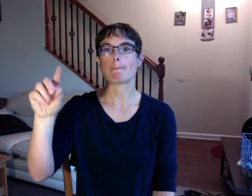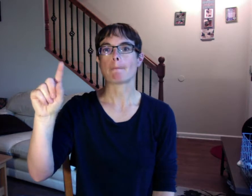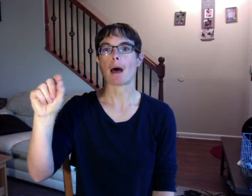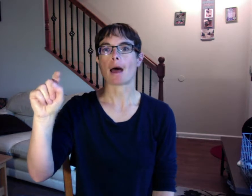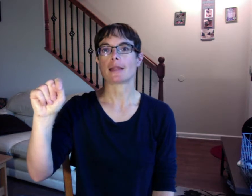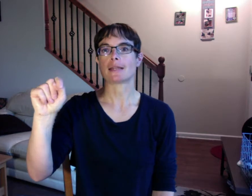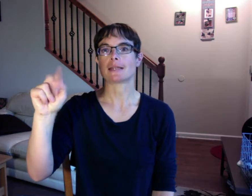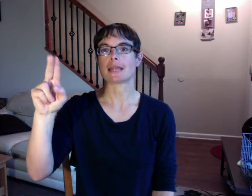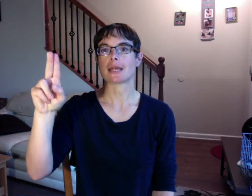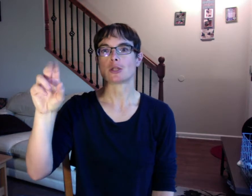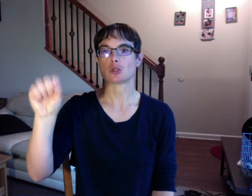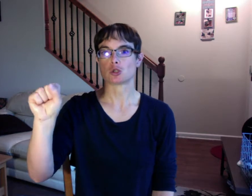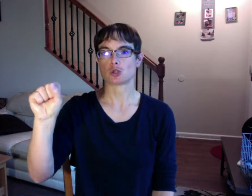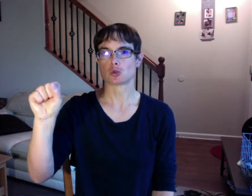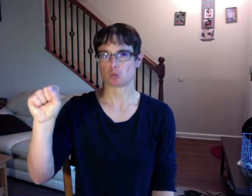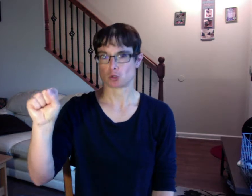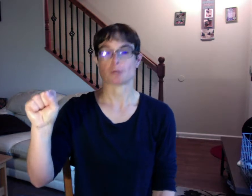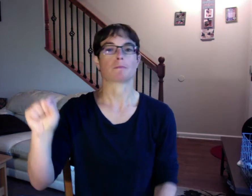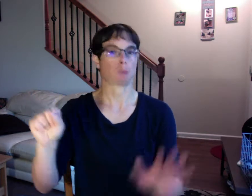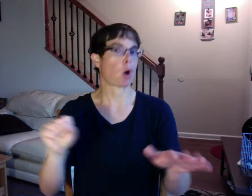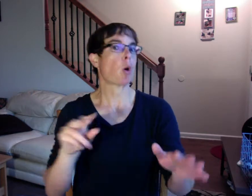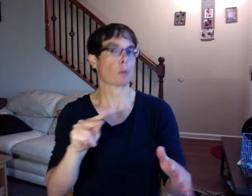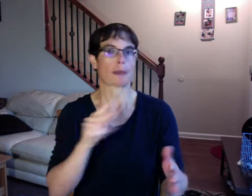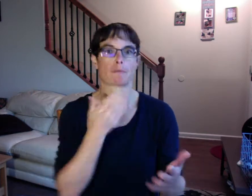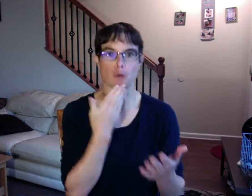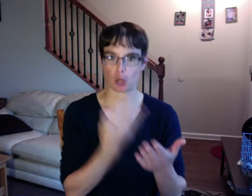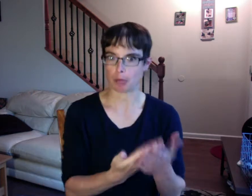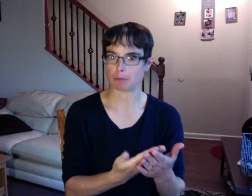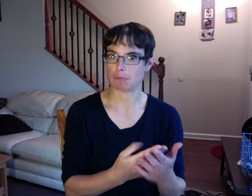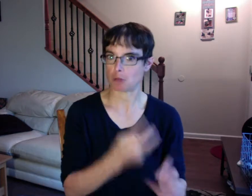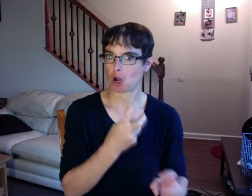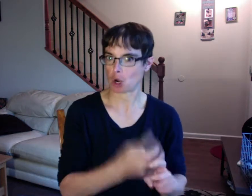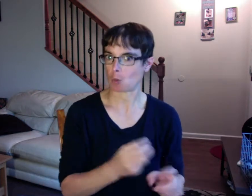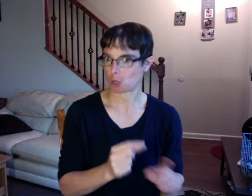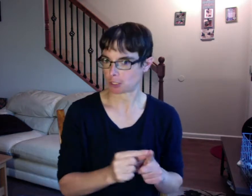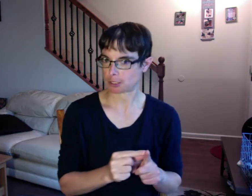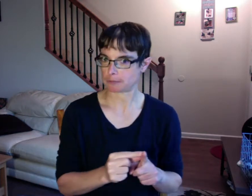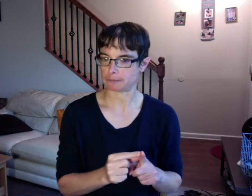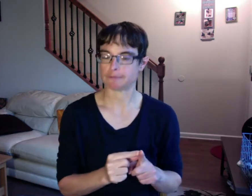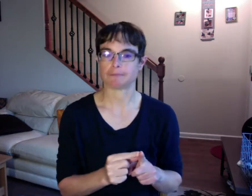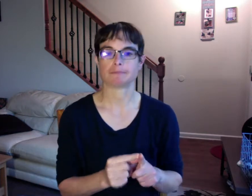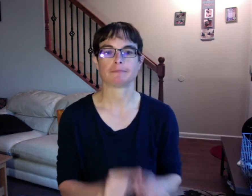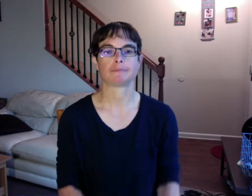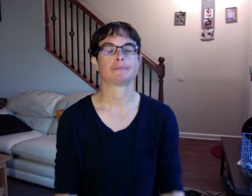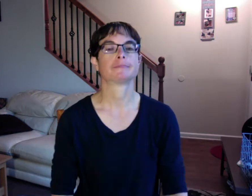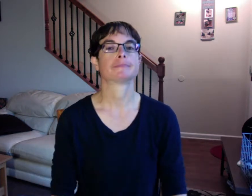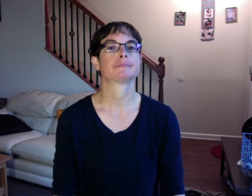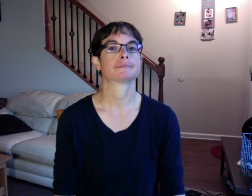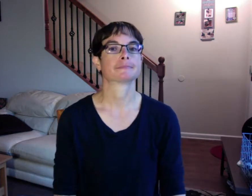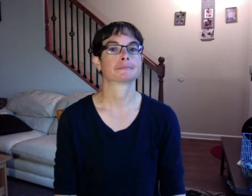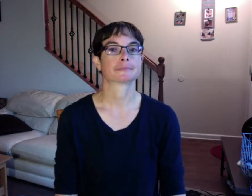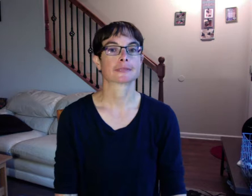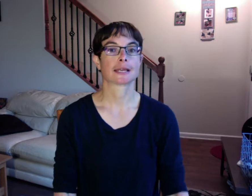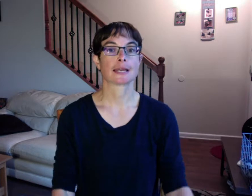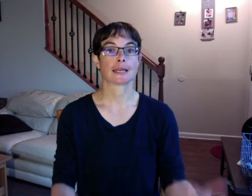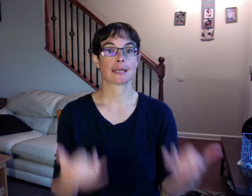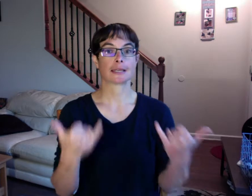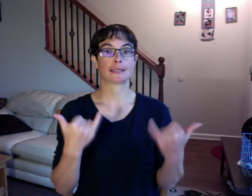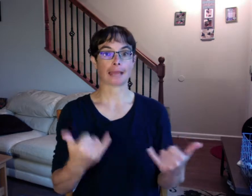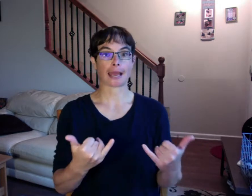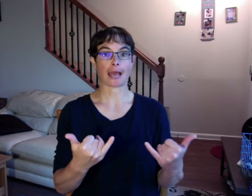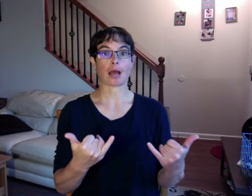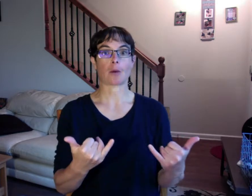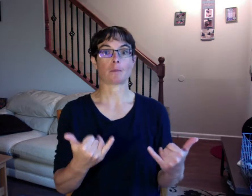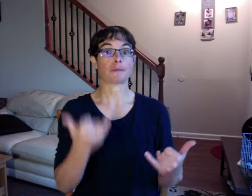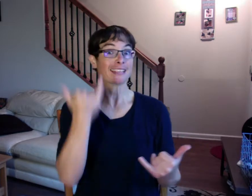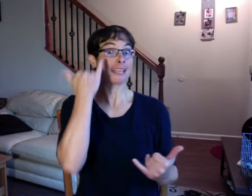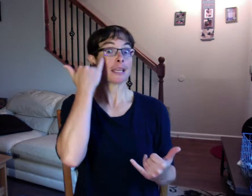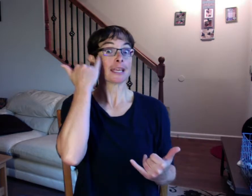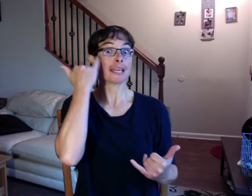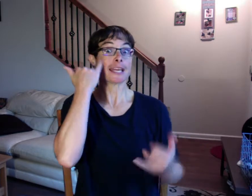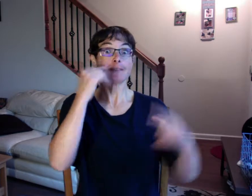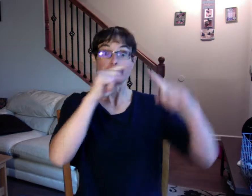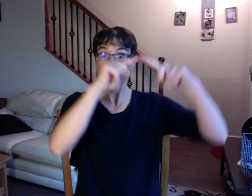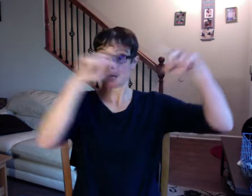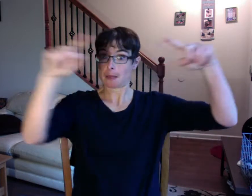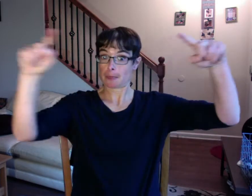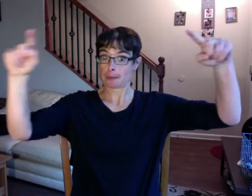a great job. So by the end, you should be able to do that. I would like you to write whatever comes up here in your interactive notebook. Okay? But the